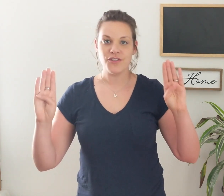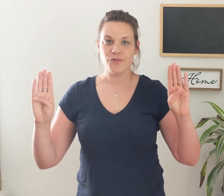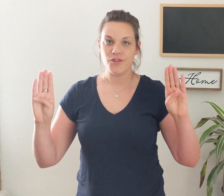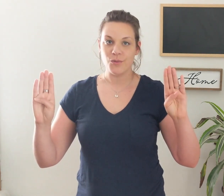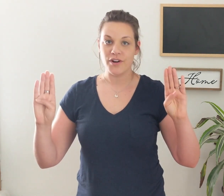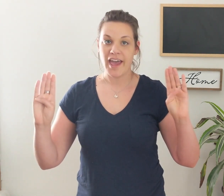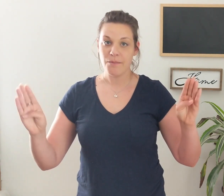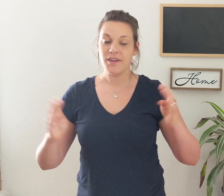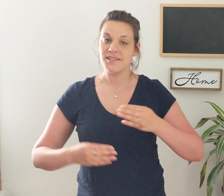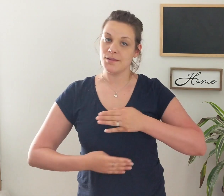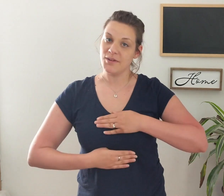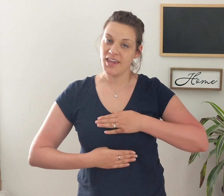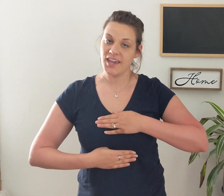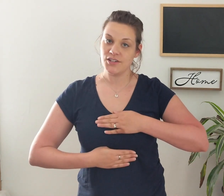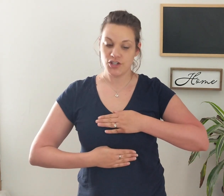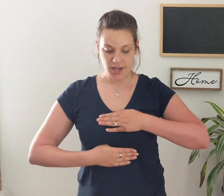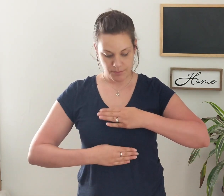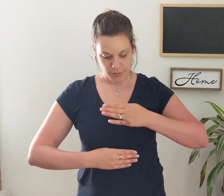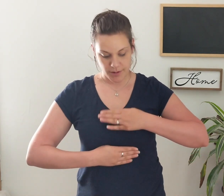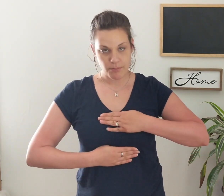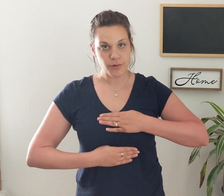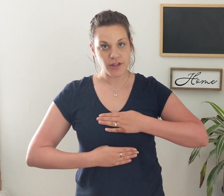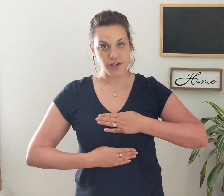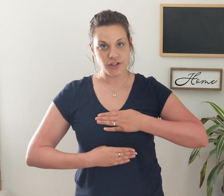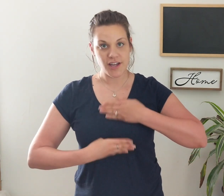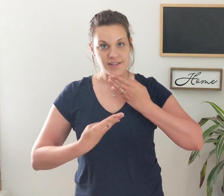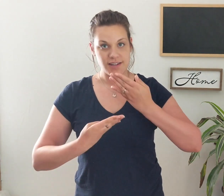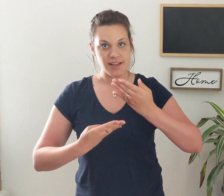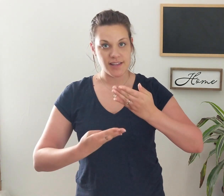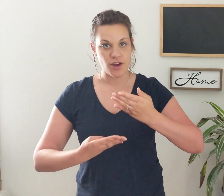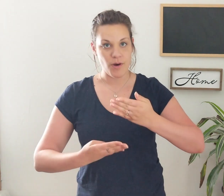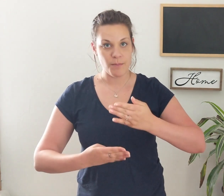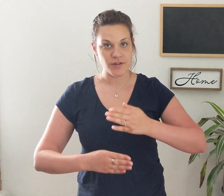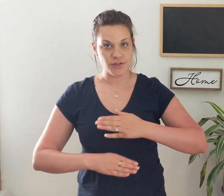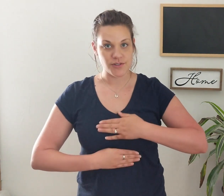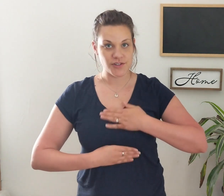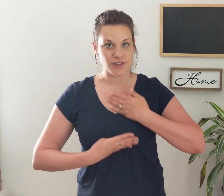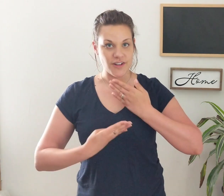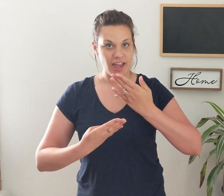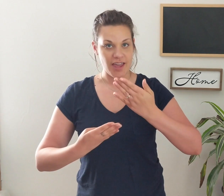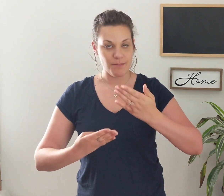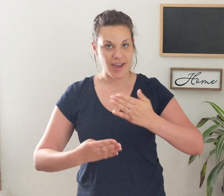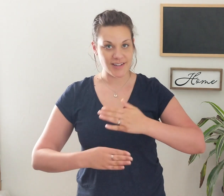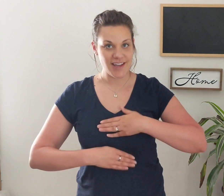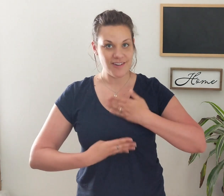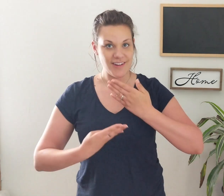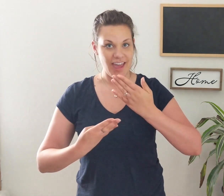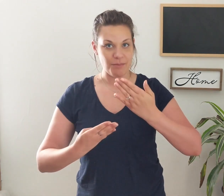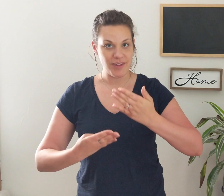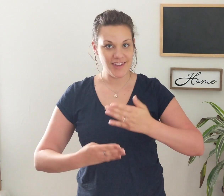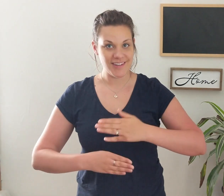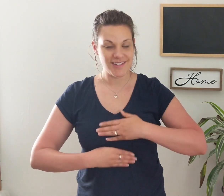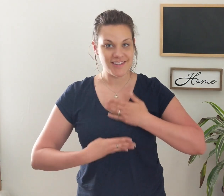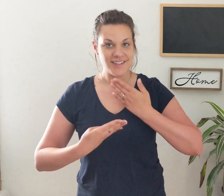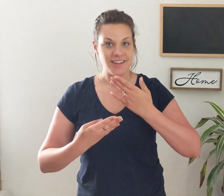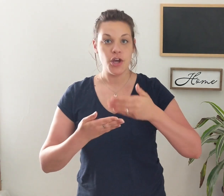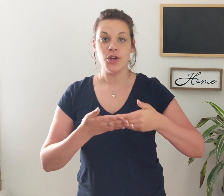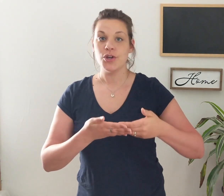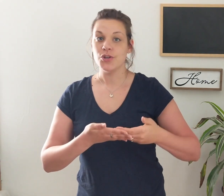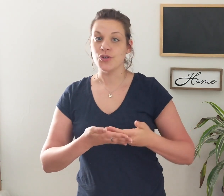for the word happy, it's the B-hand shape. Put it both on your chest as they go up into a circle and back down. Happy.